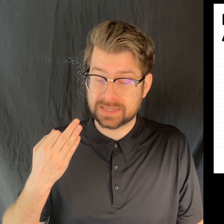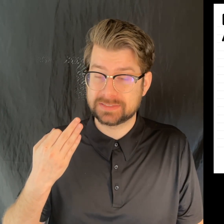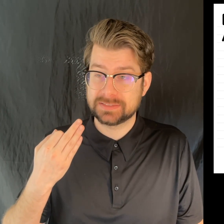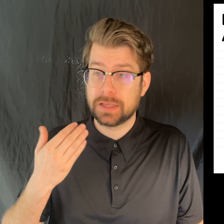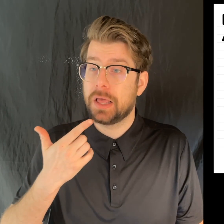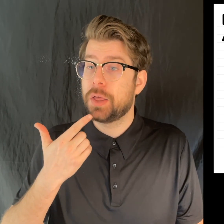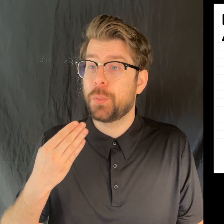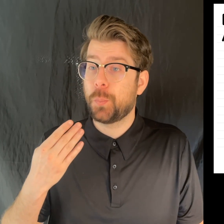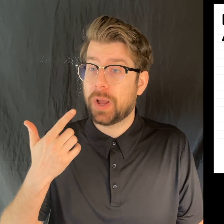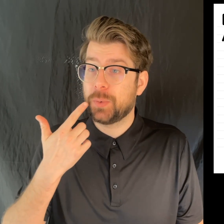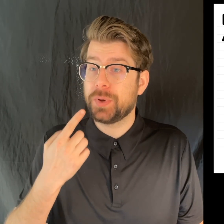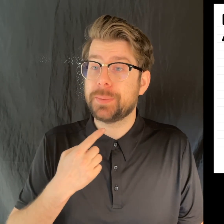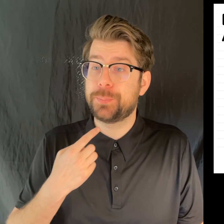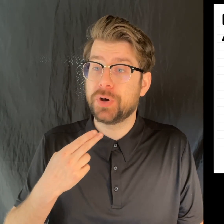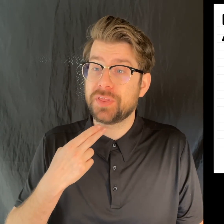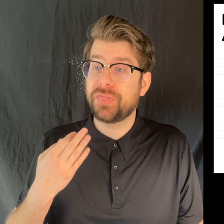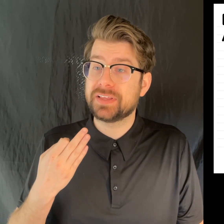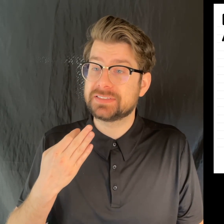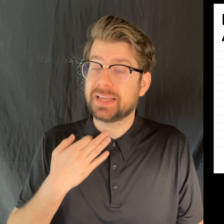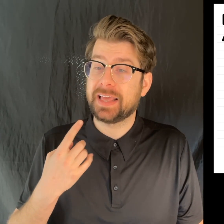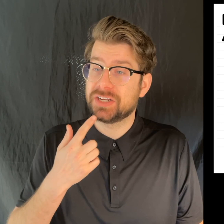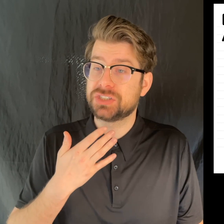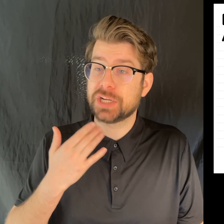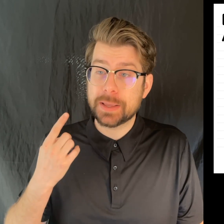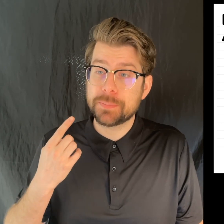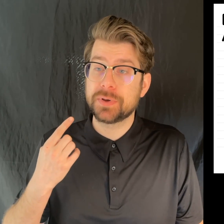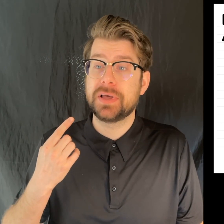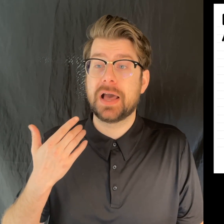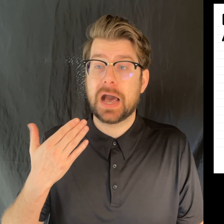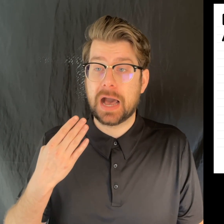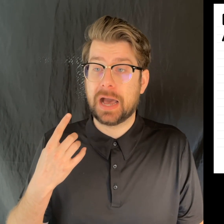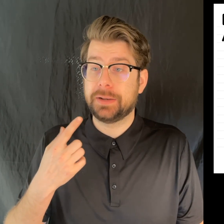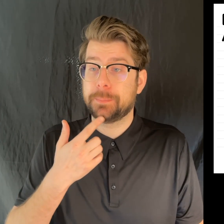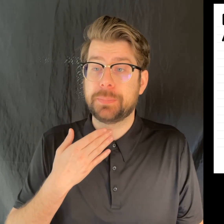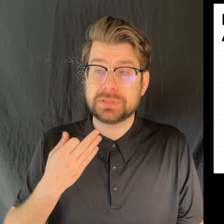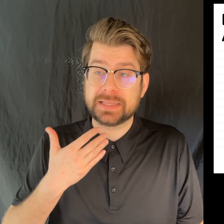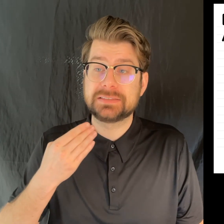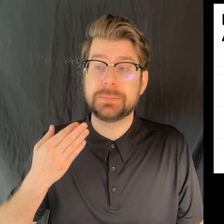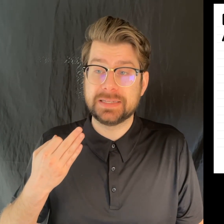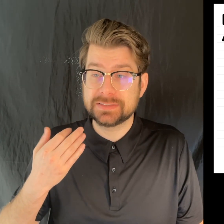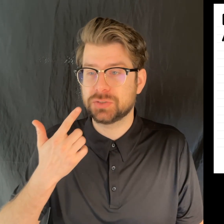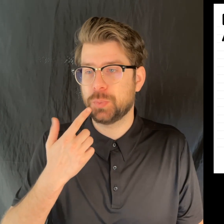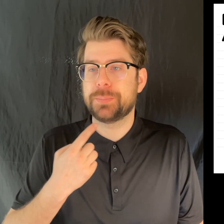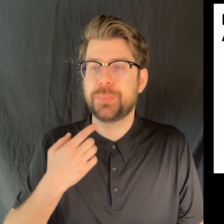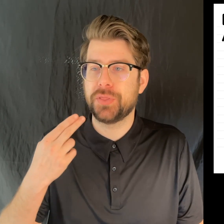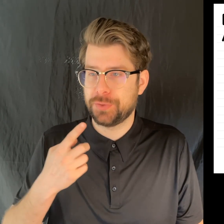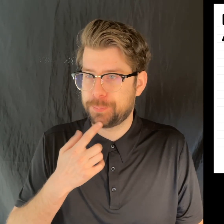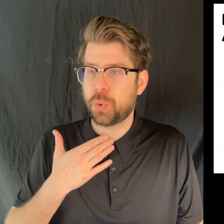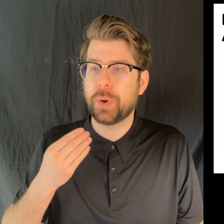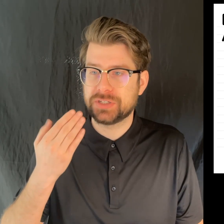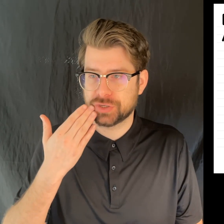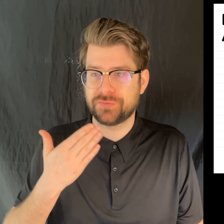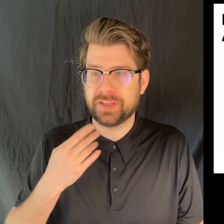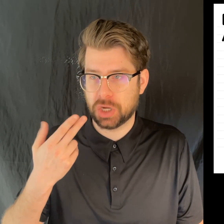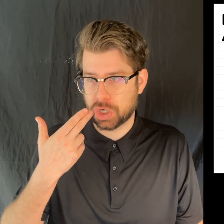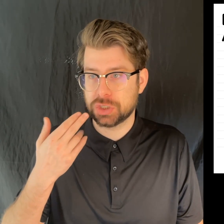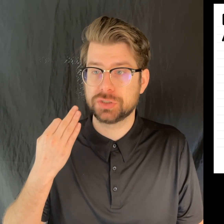6. When we put this handshape on placements, we put the pointer finger.